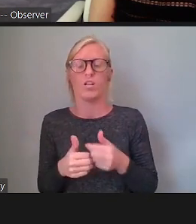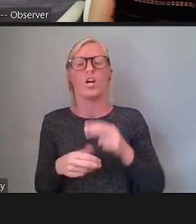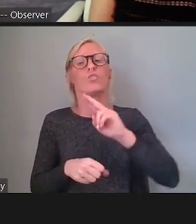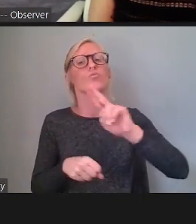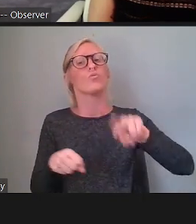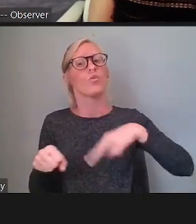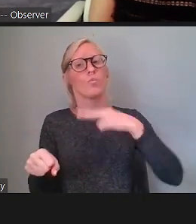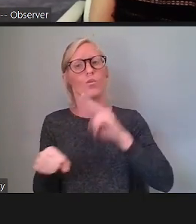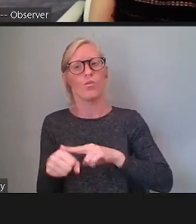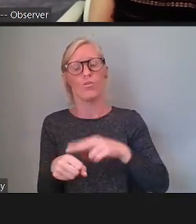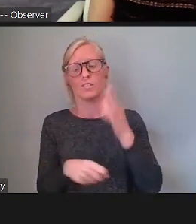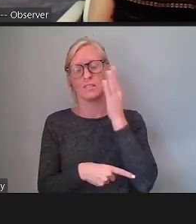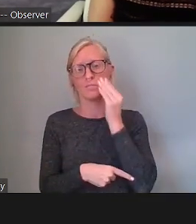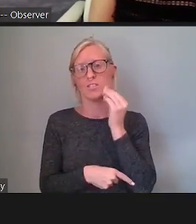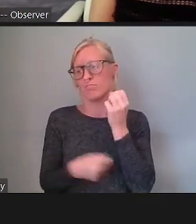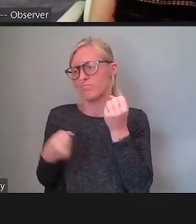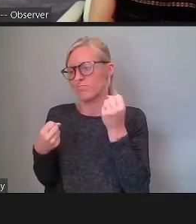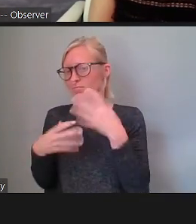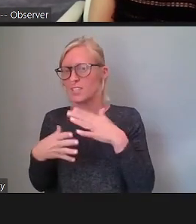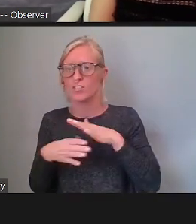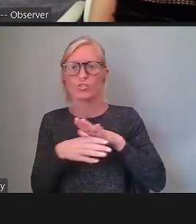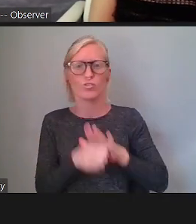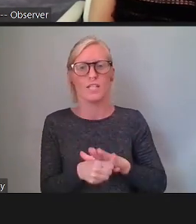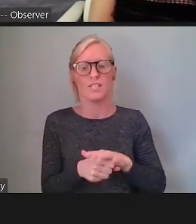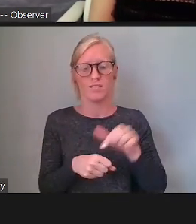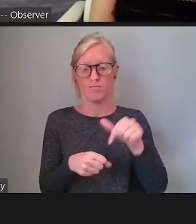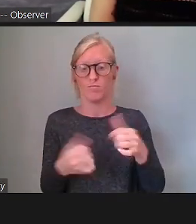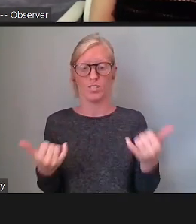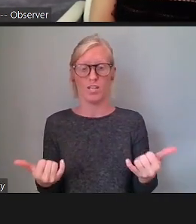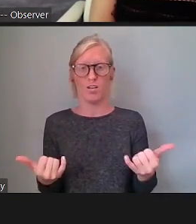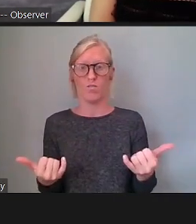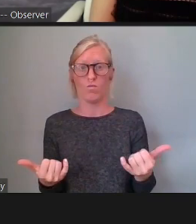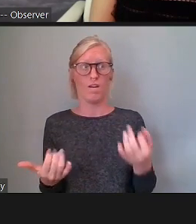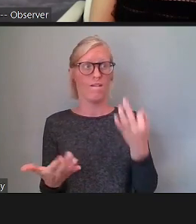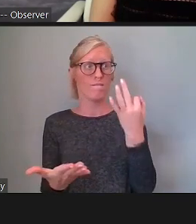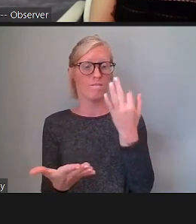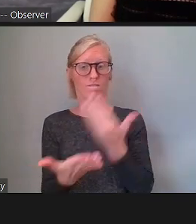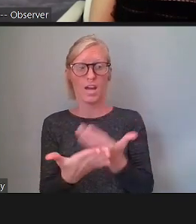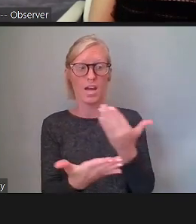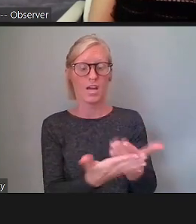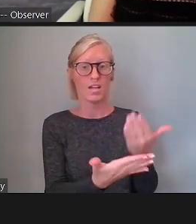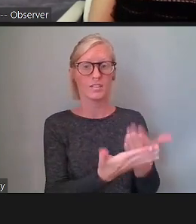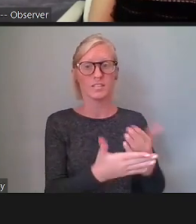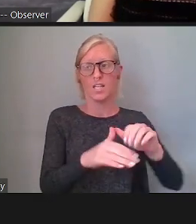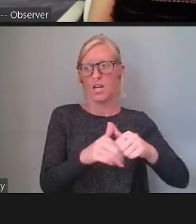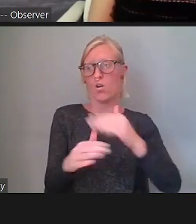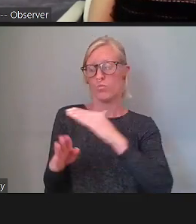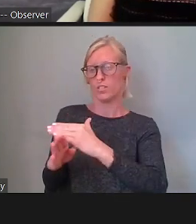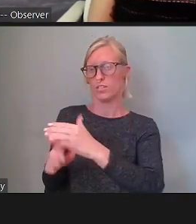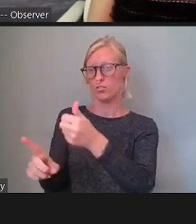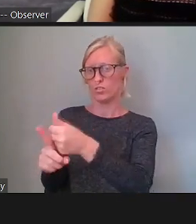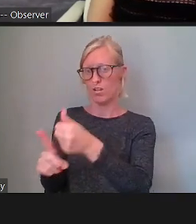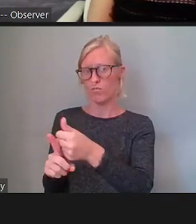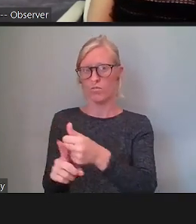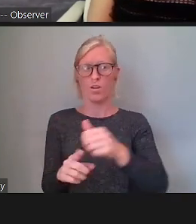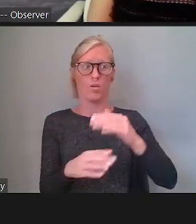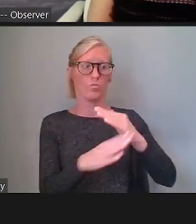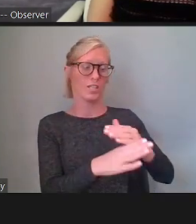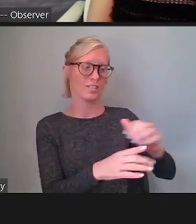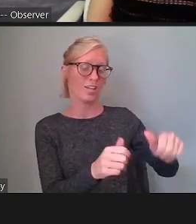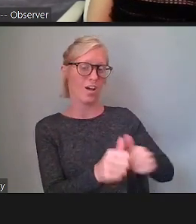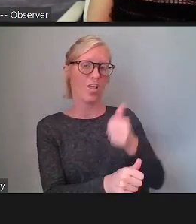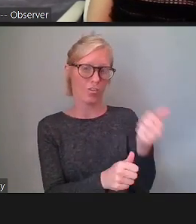time. Facts on how you protect yourself, how you can protect others, are